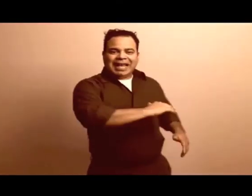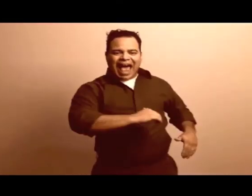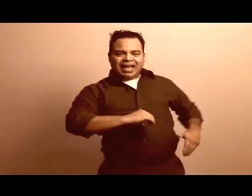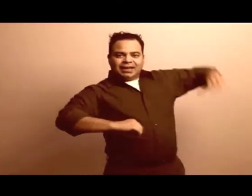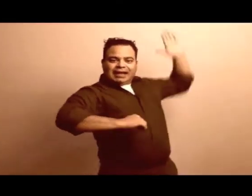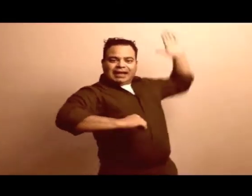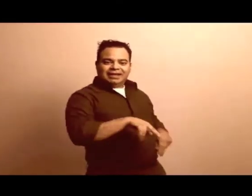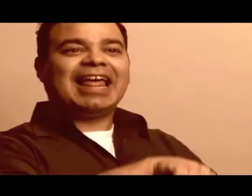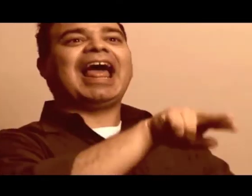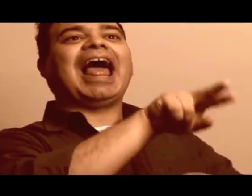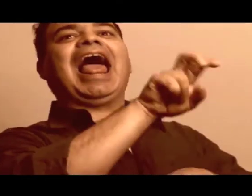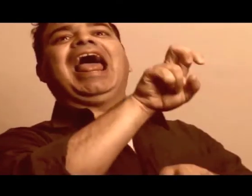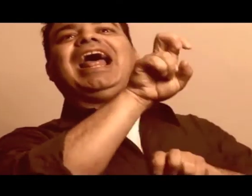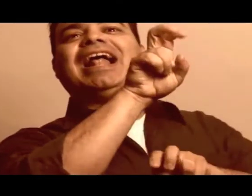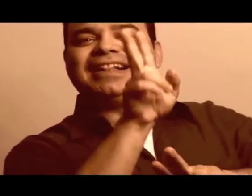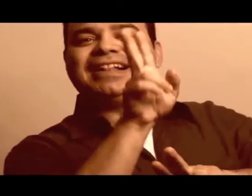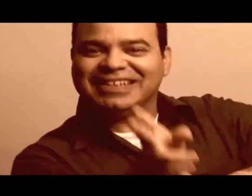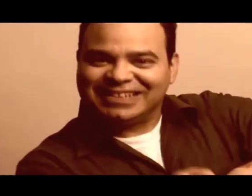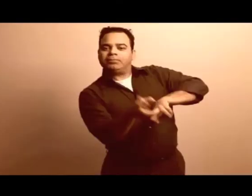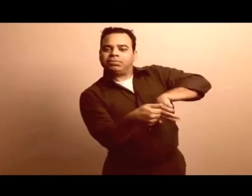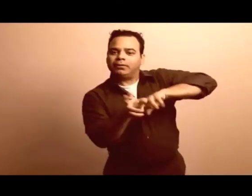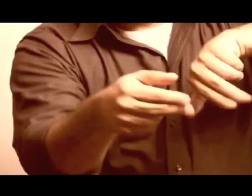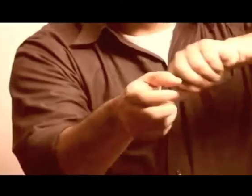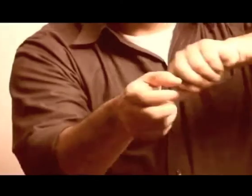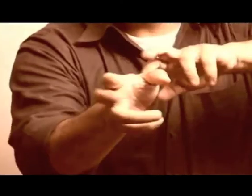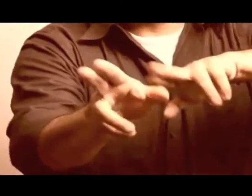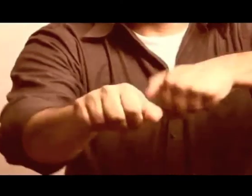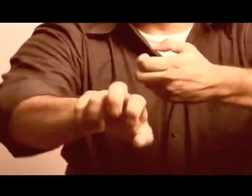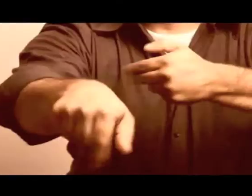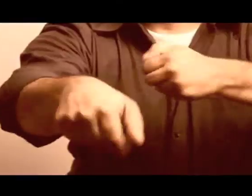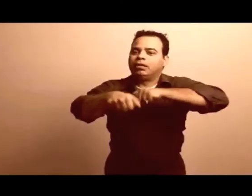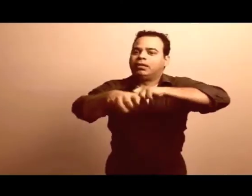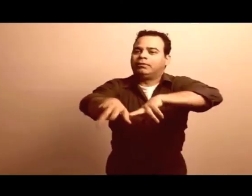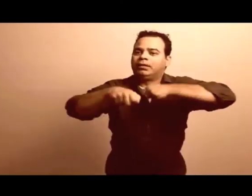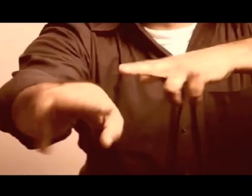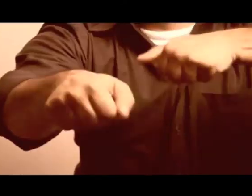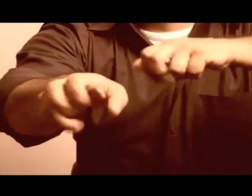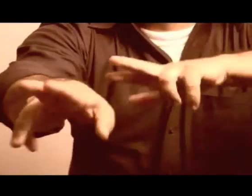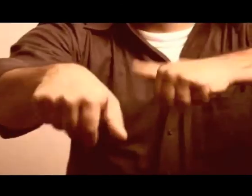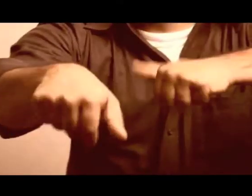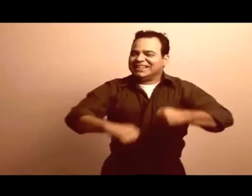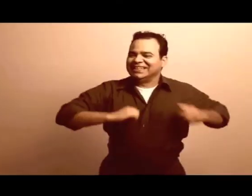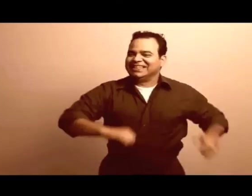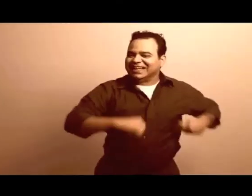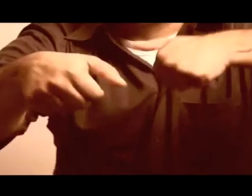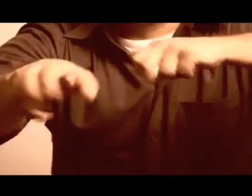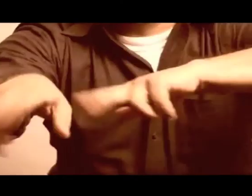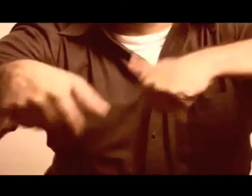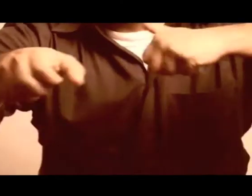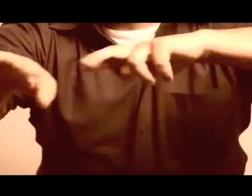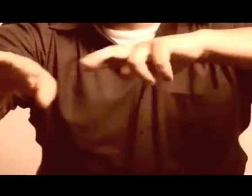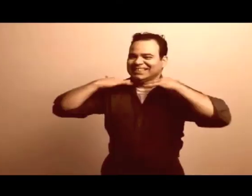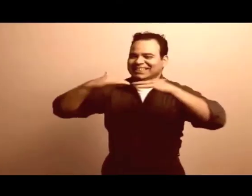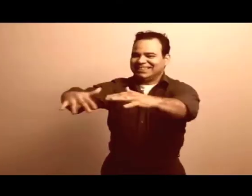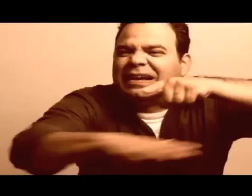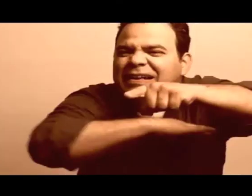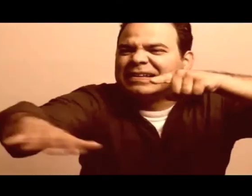far across the distant plains. They charged and charged far across the plains, up